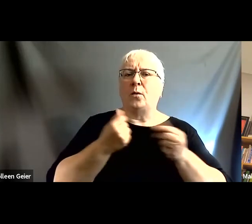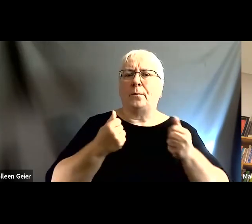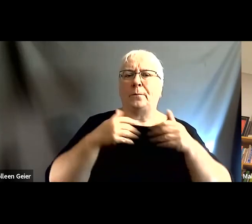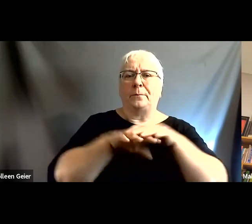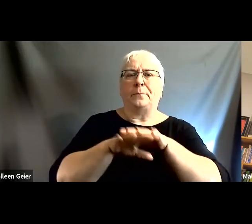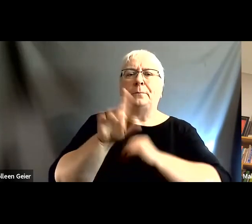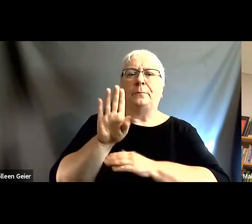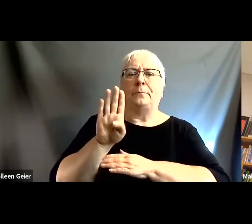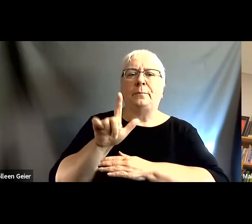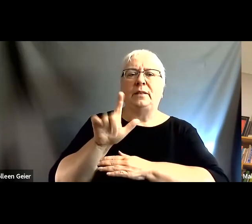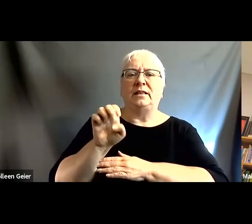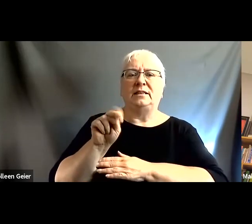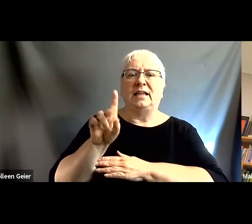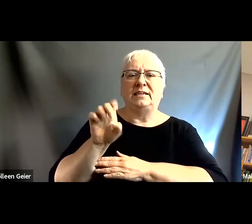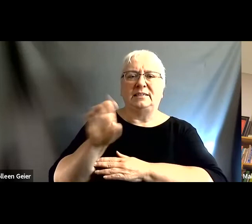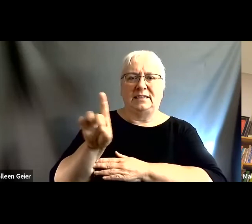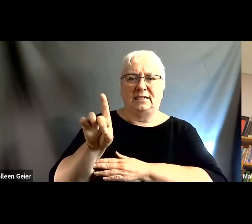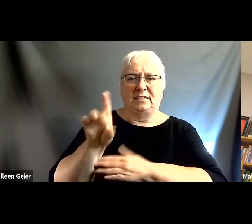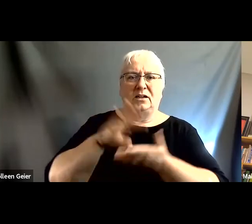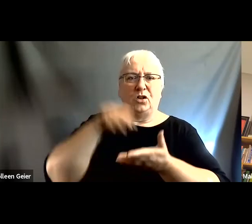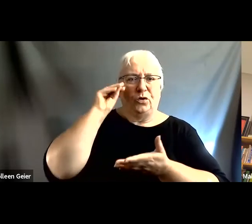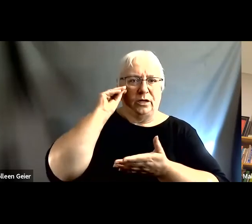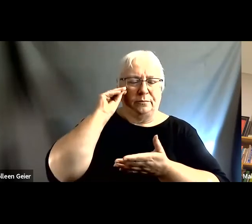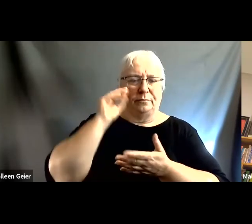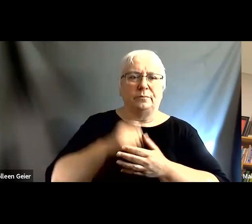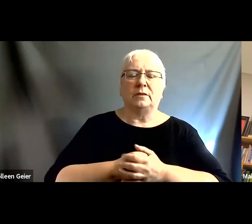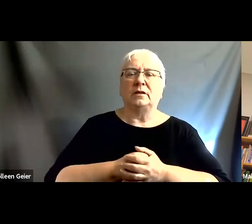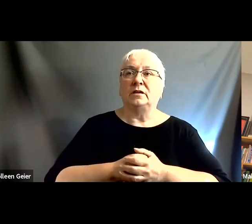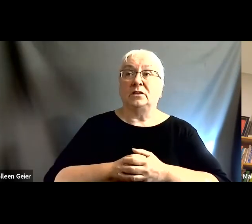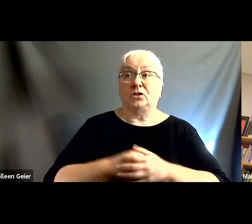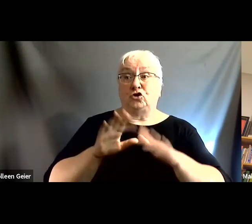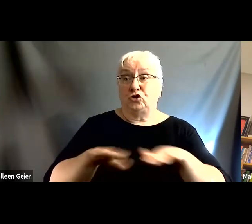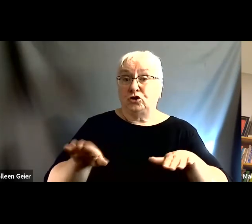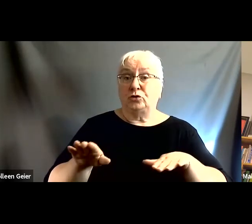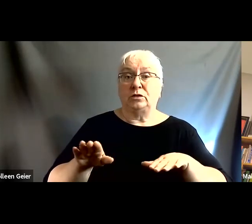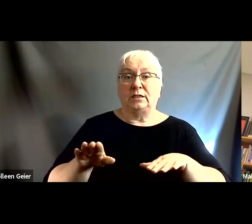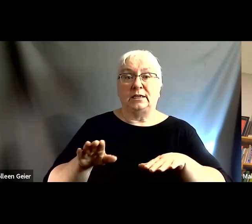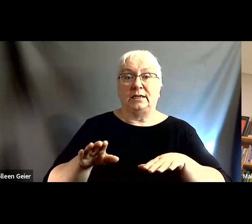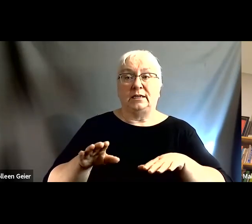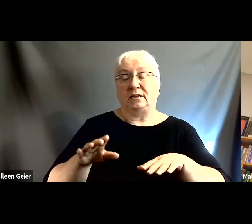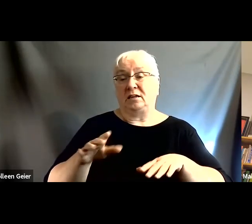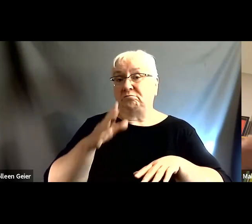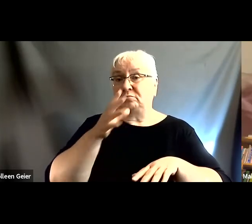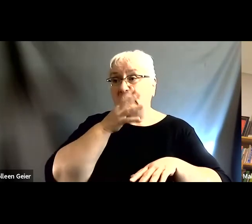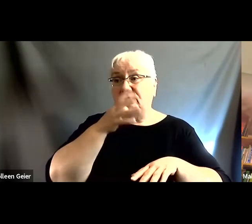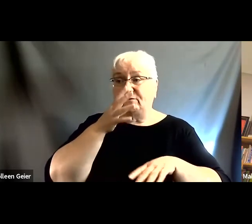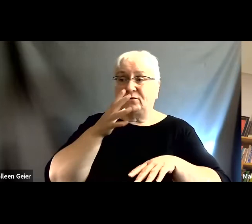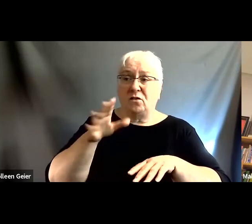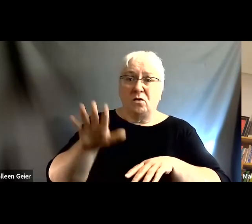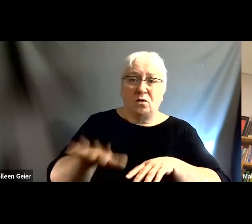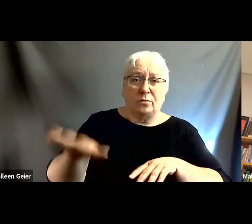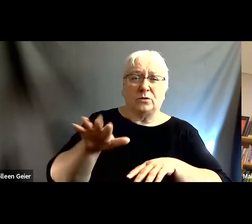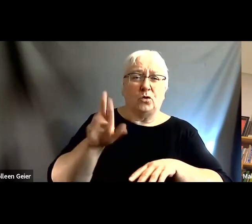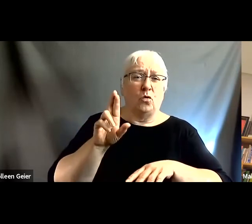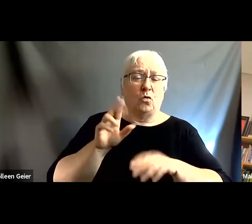offer, that even children who are in remote areas, for them, we could maybe, if they have